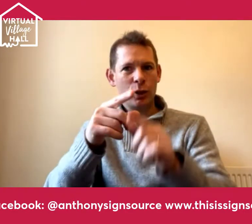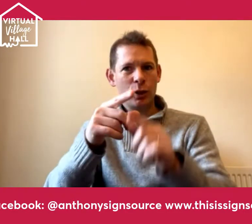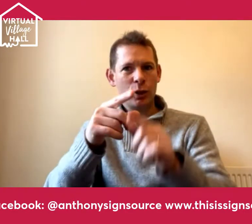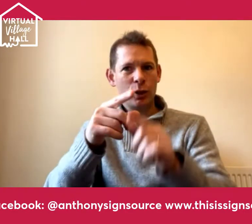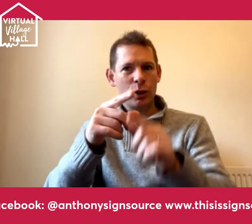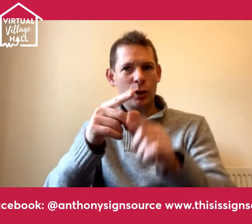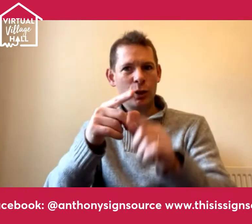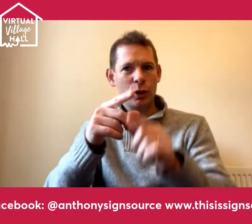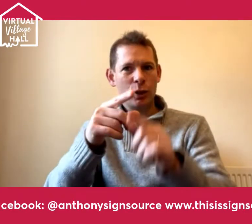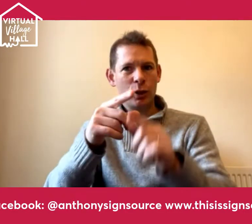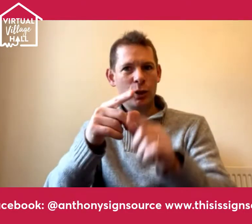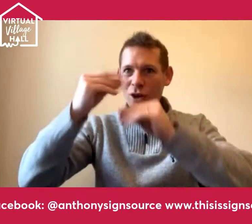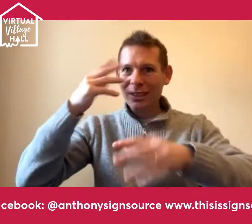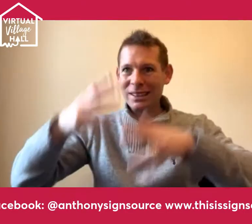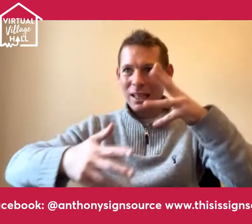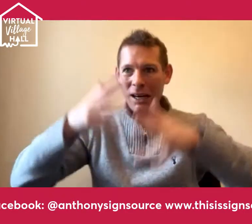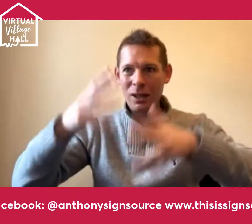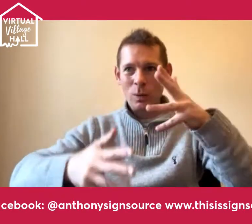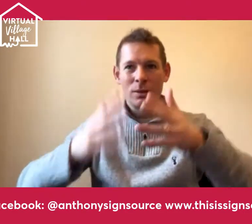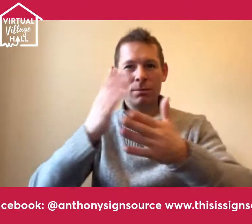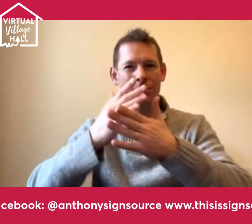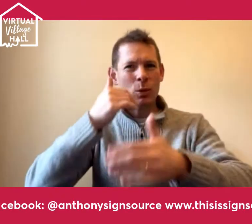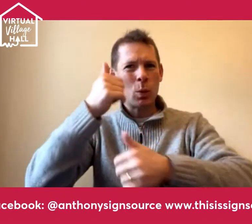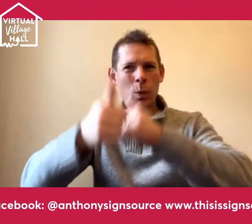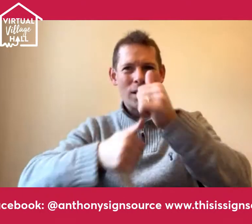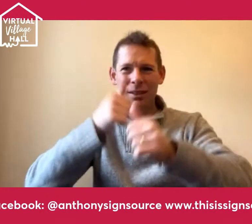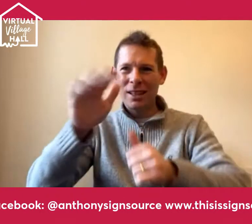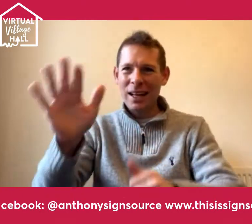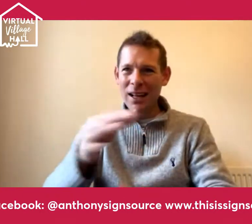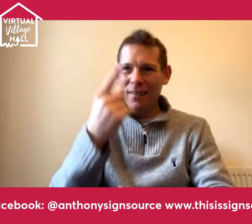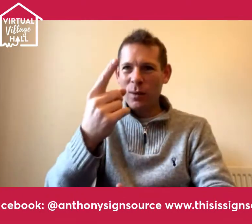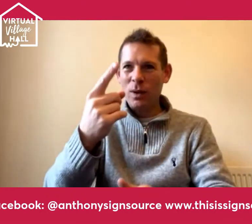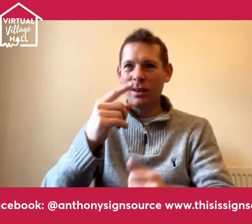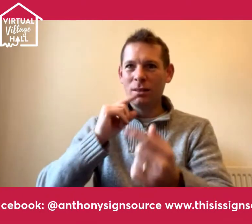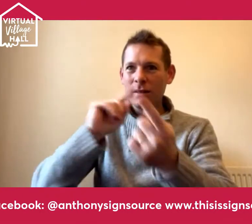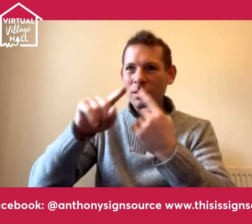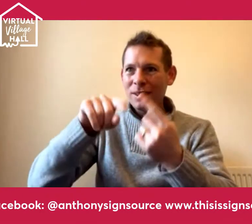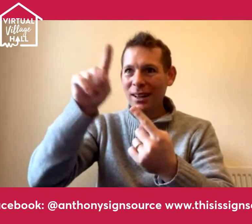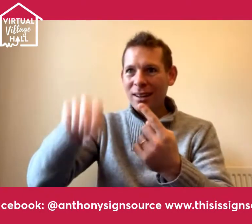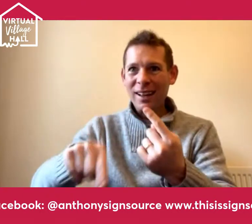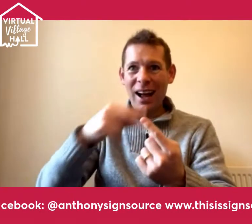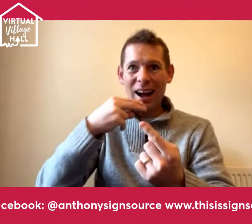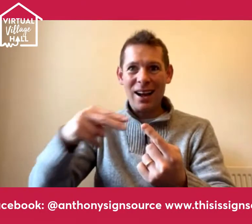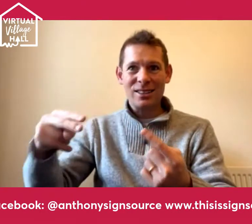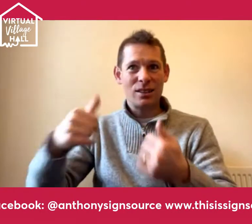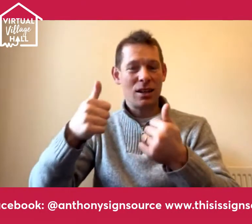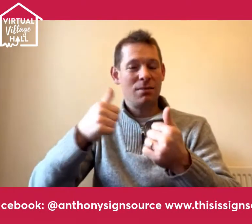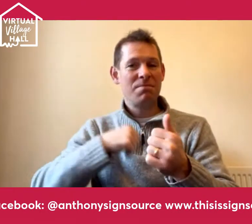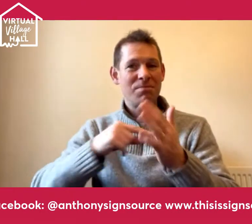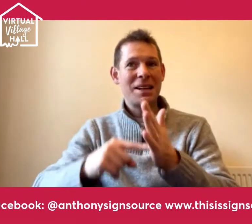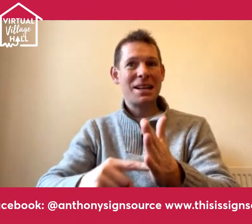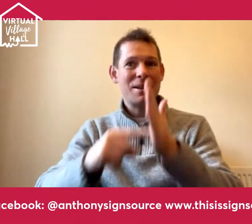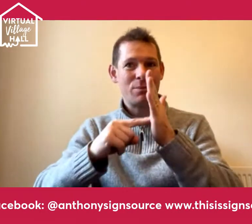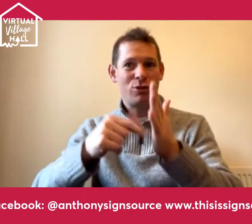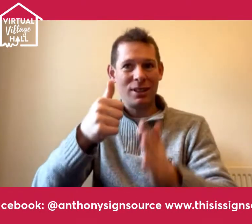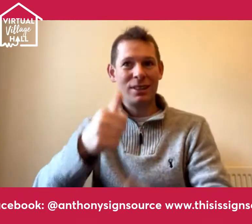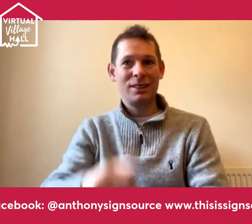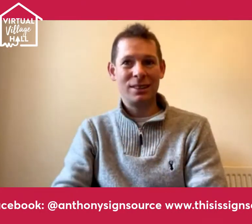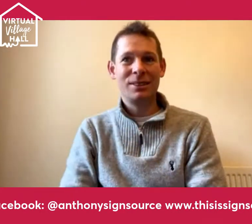I want to thank you for joining us, giving up your time to learn sign language wherever you're based in the UK. Thank you for your comments. Thank you for all